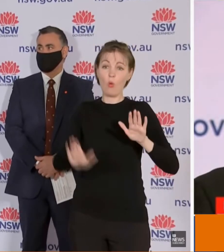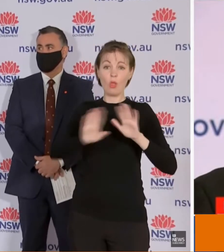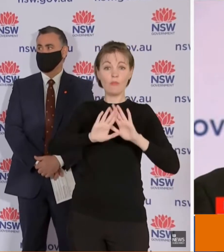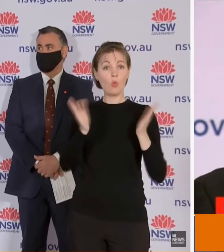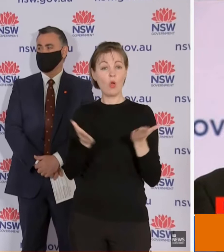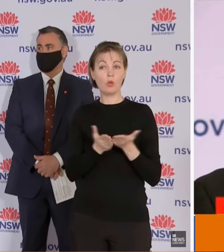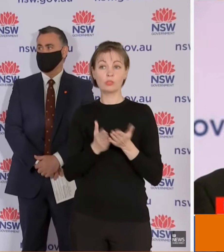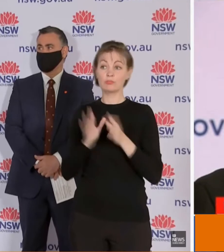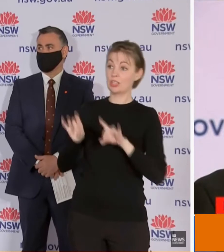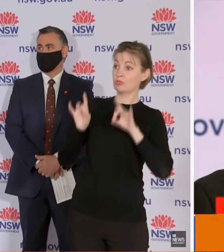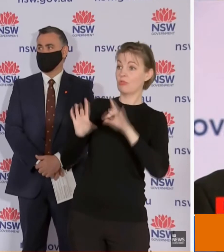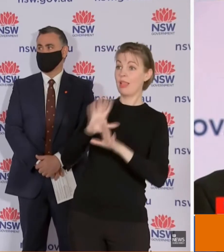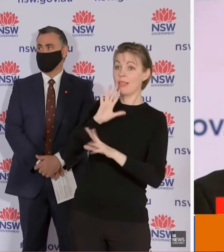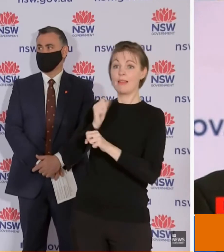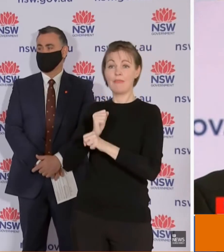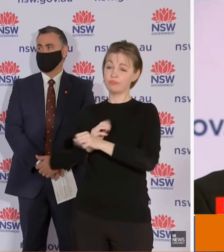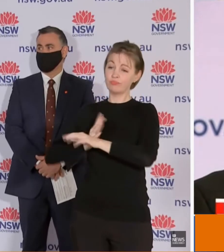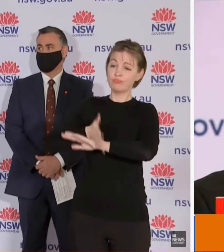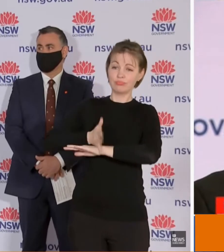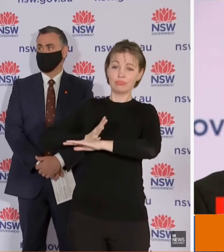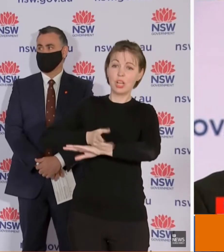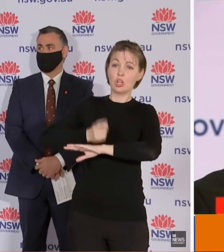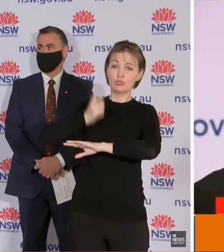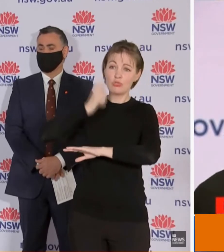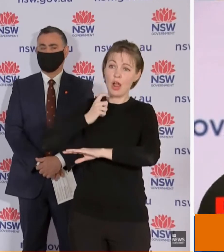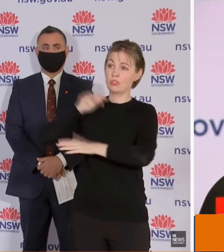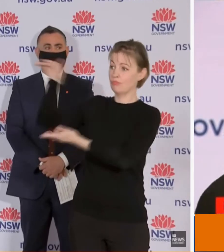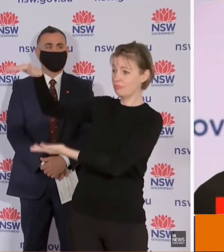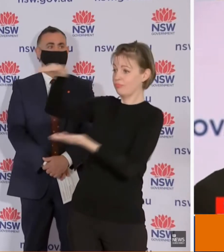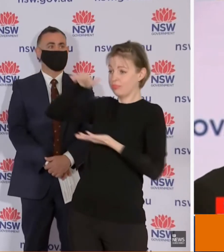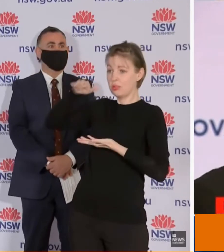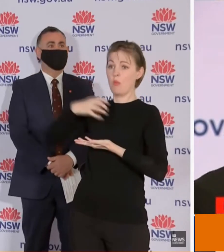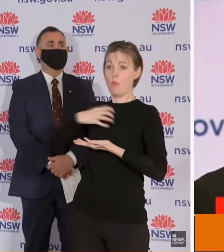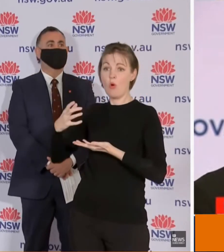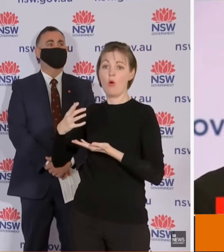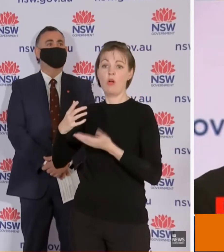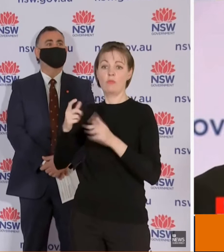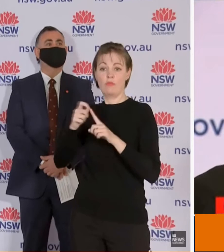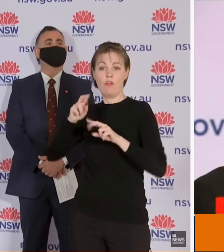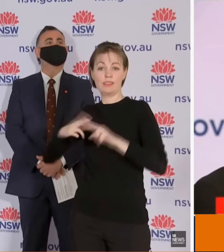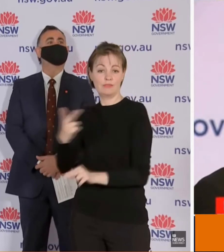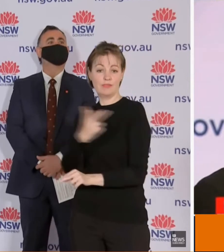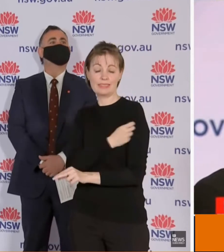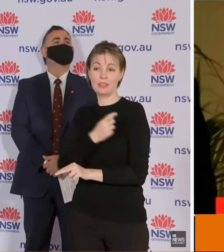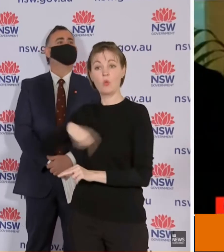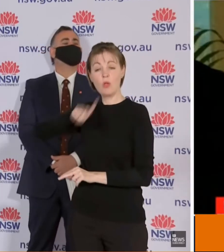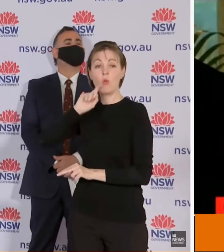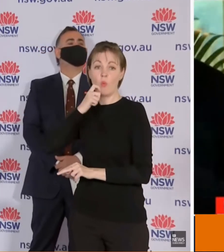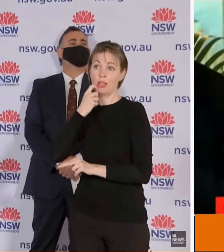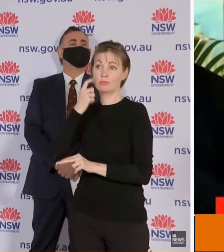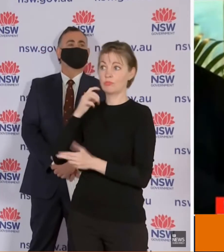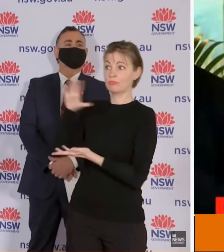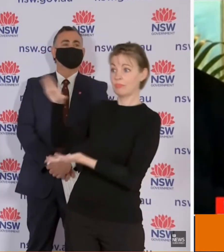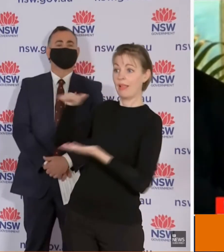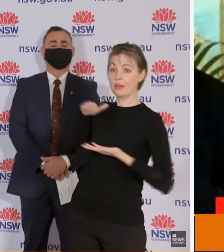vaccines. And when they get it to us, we'll get it into arms. Just on ICU, on the staffing